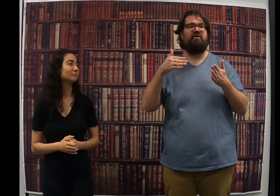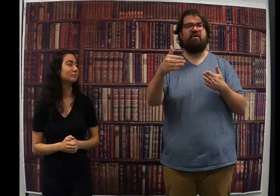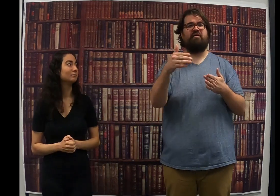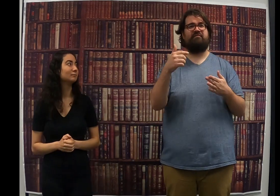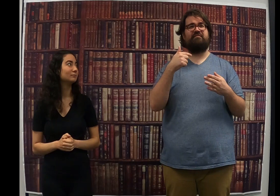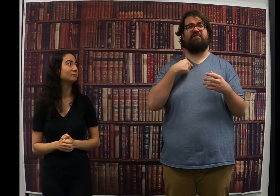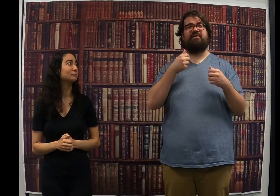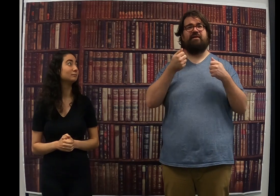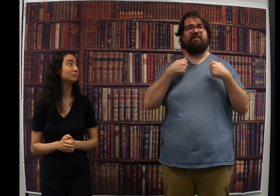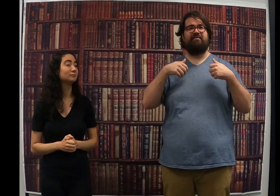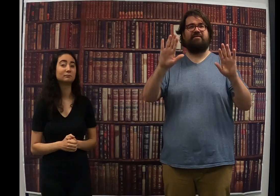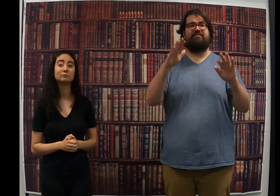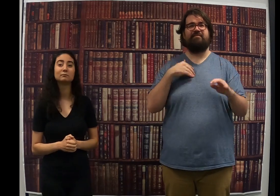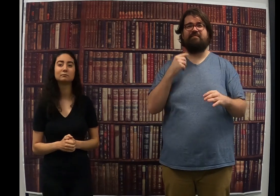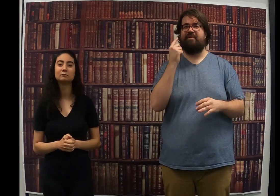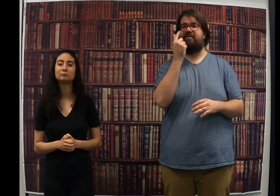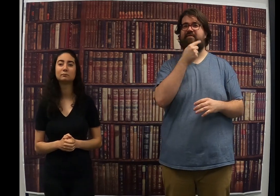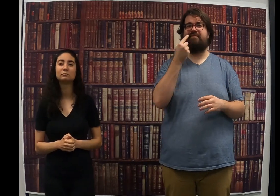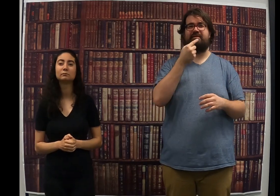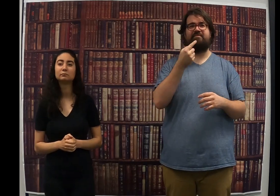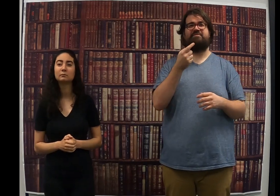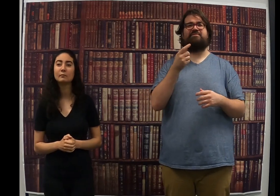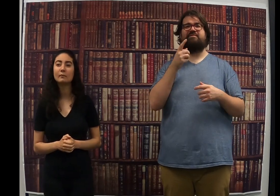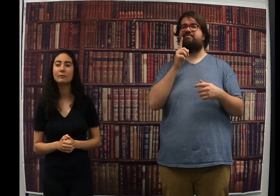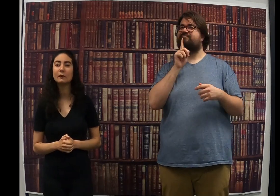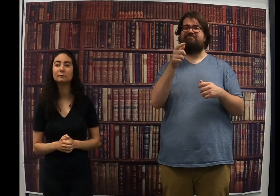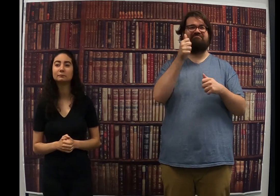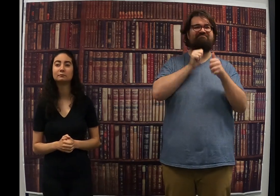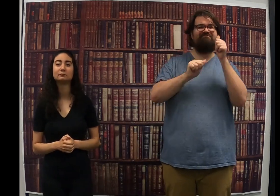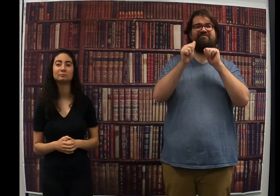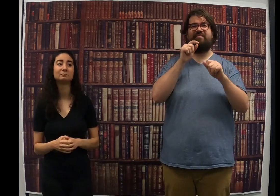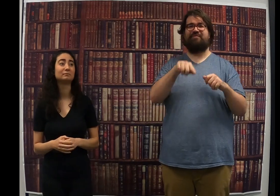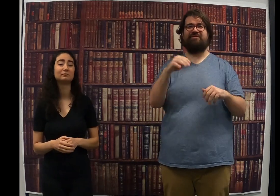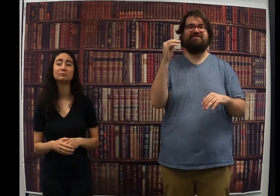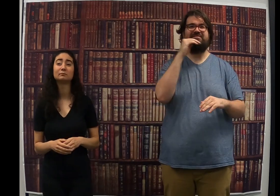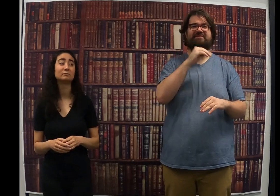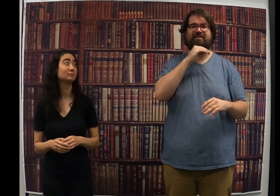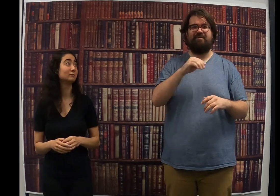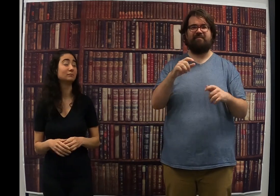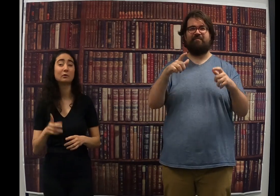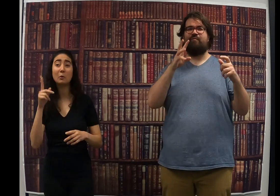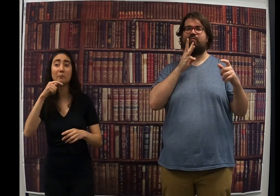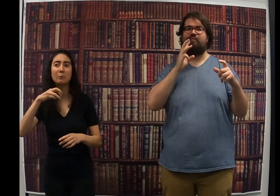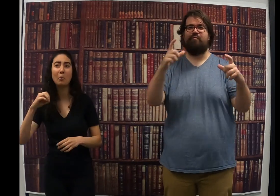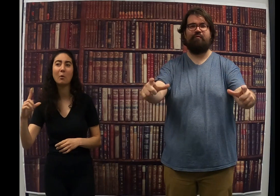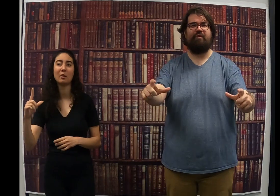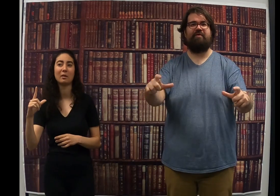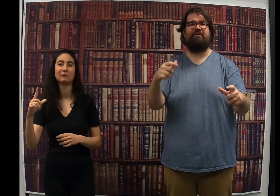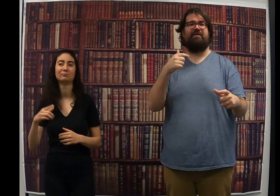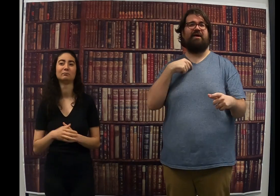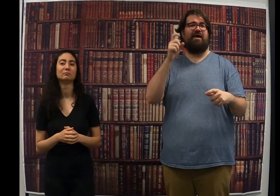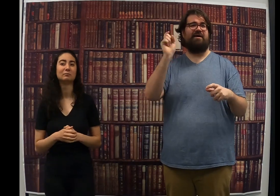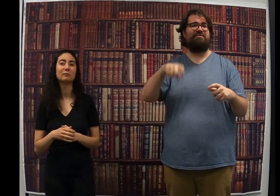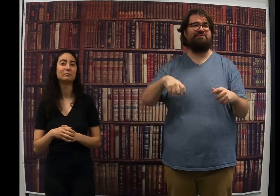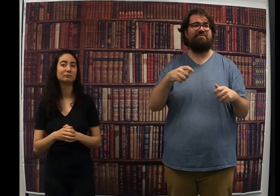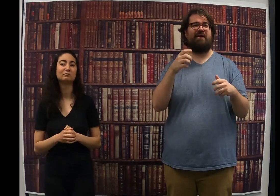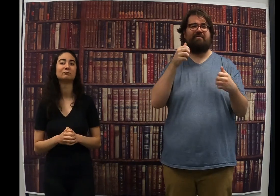How often I have given my lips in vain to this deceptive pool. I shall embrace the neck of this love